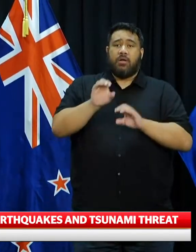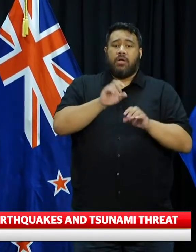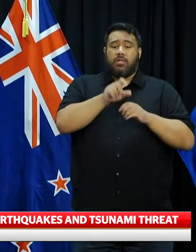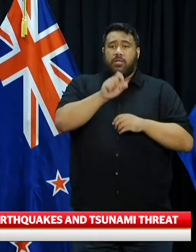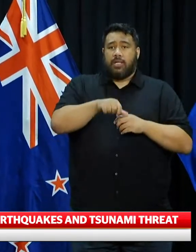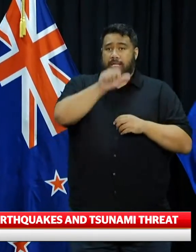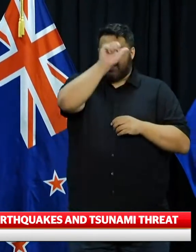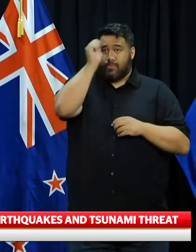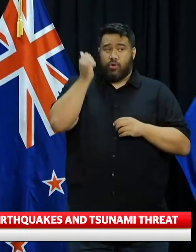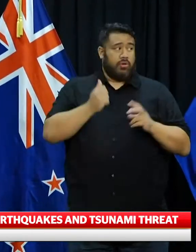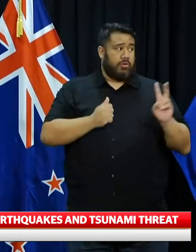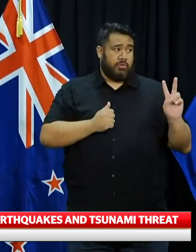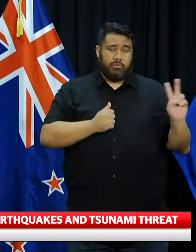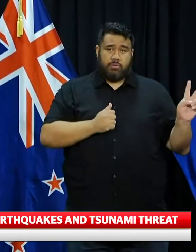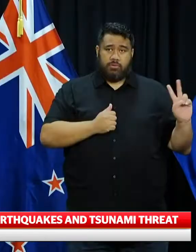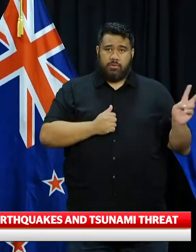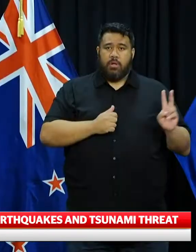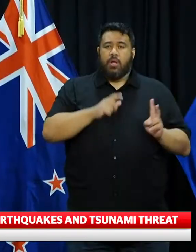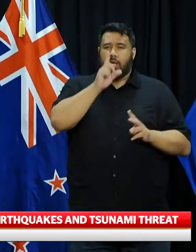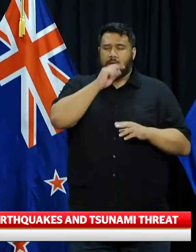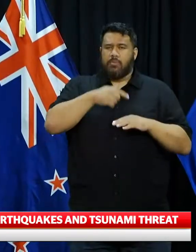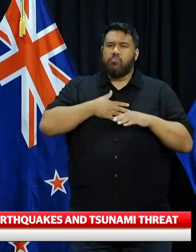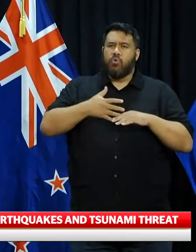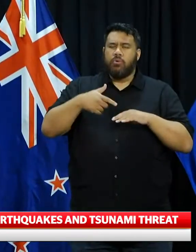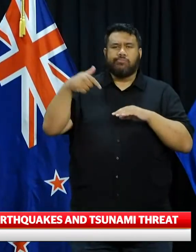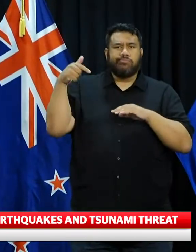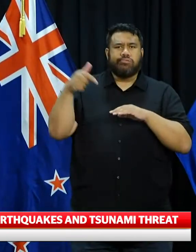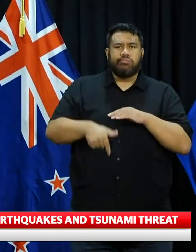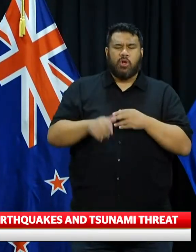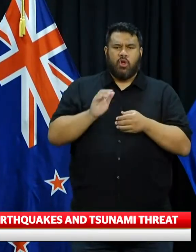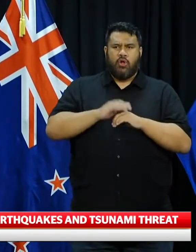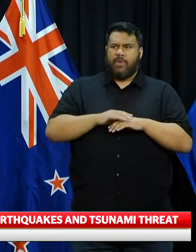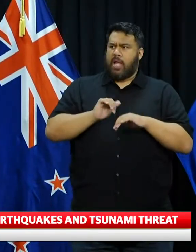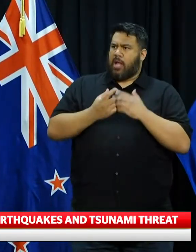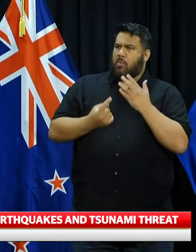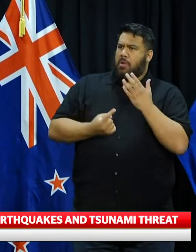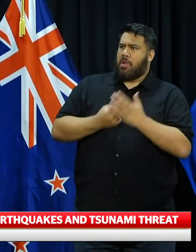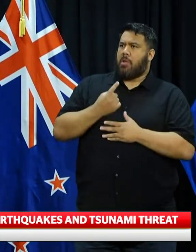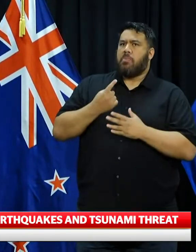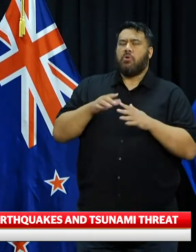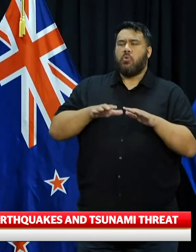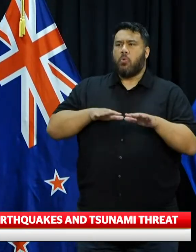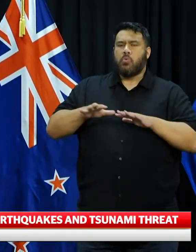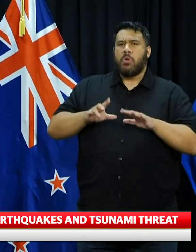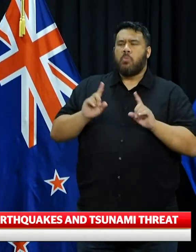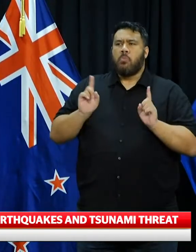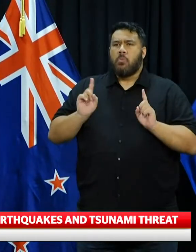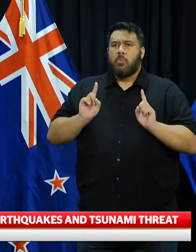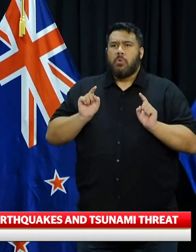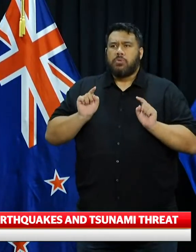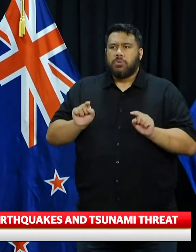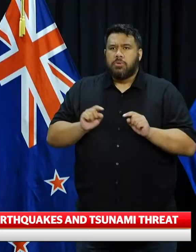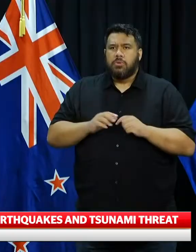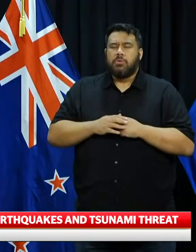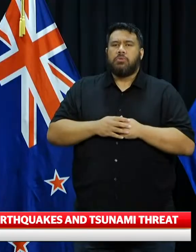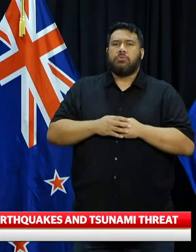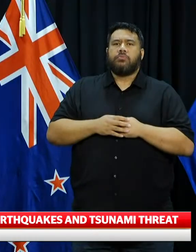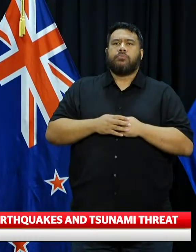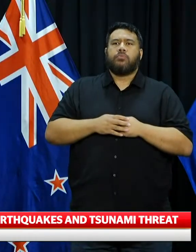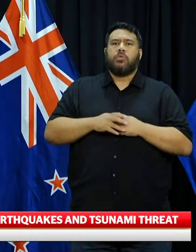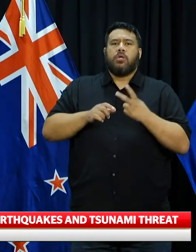well, who will be able to elaborate on some of the causes for what's happened this morning, as well as the way that